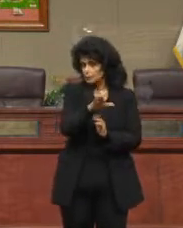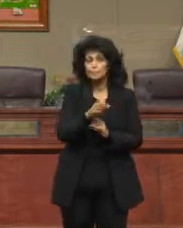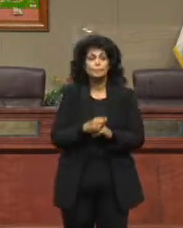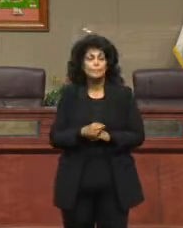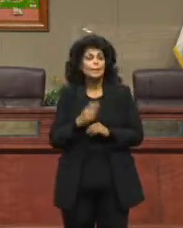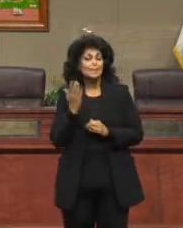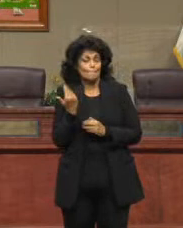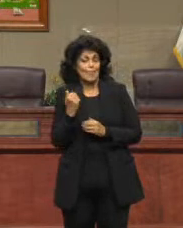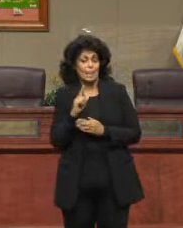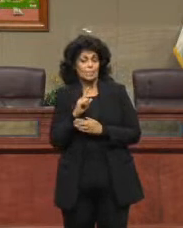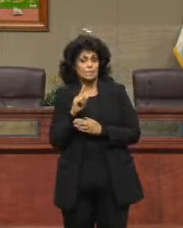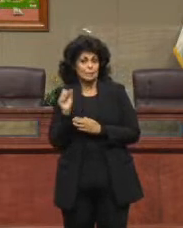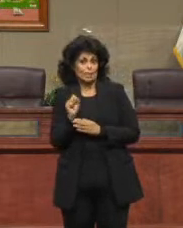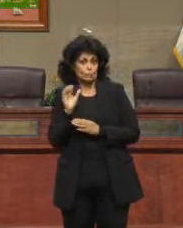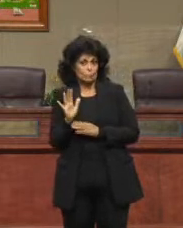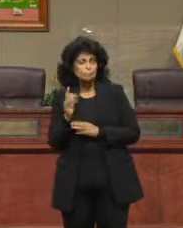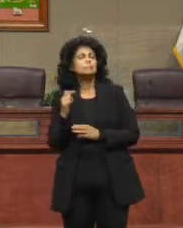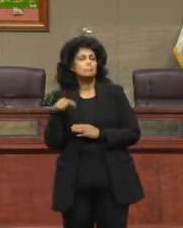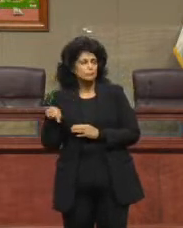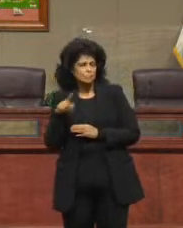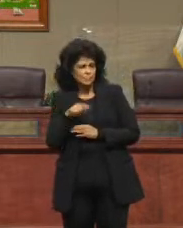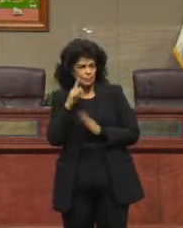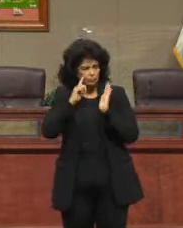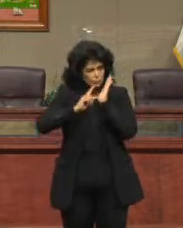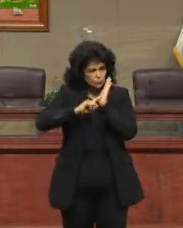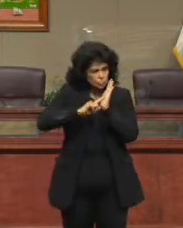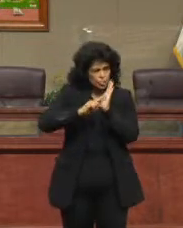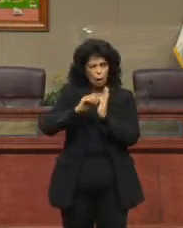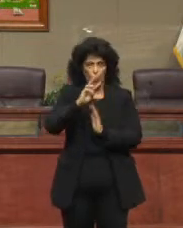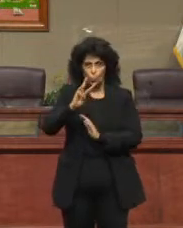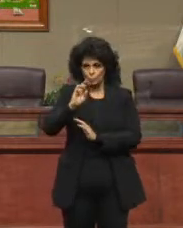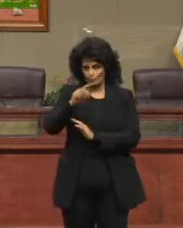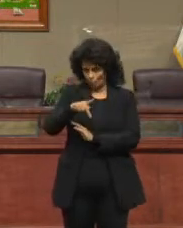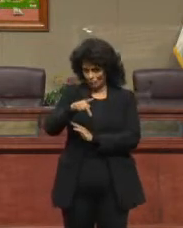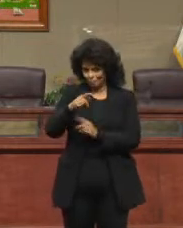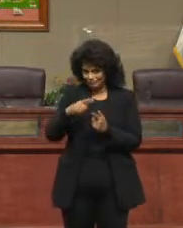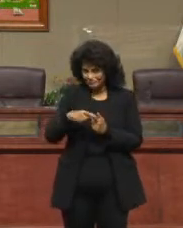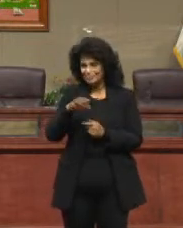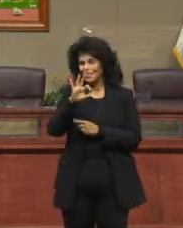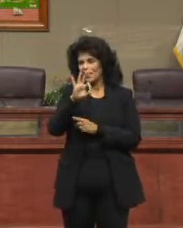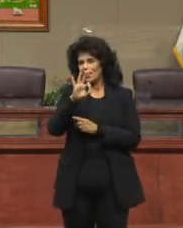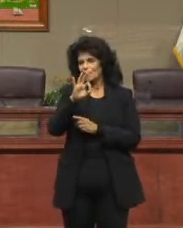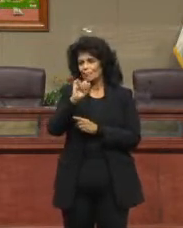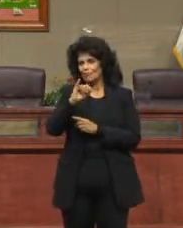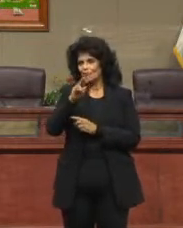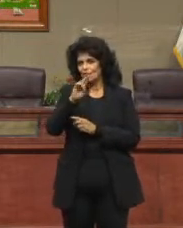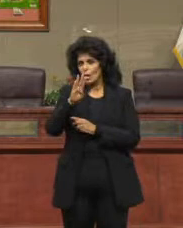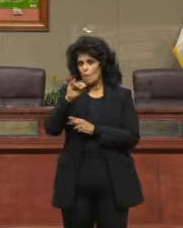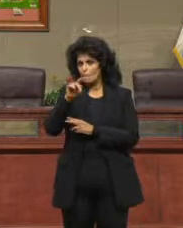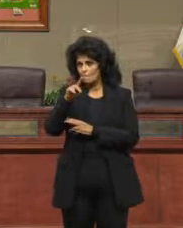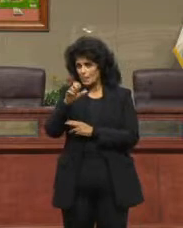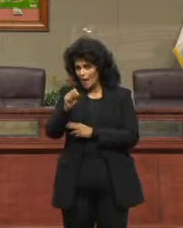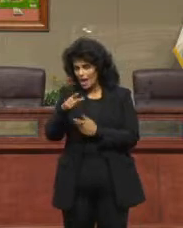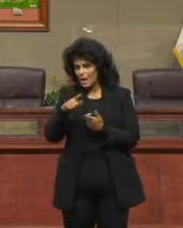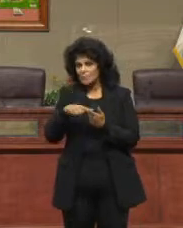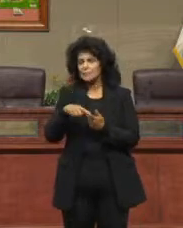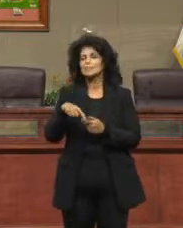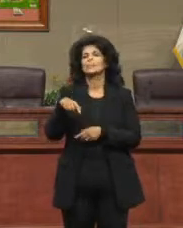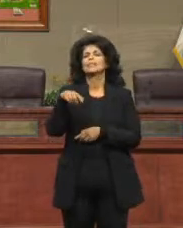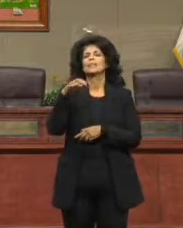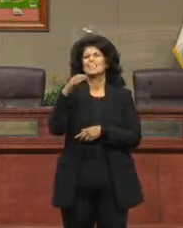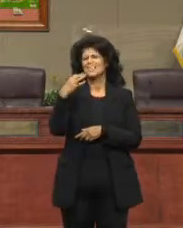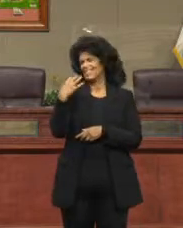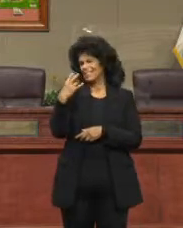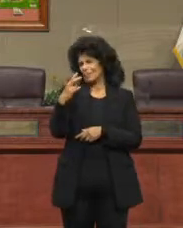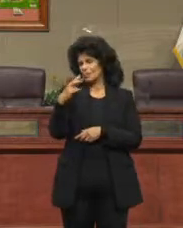area inspecting businesses on Park Avenue, Fairbanks Avenue, and the 1792 corridor.